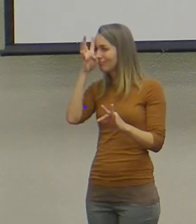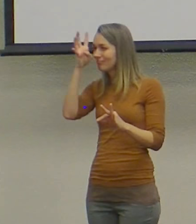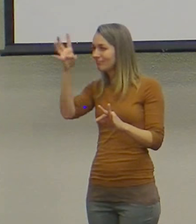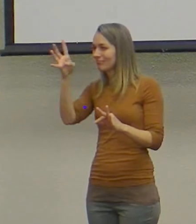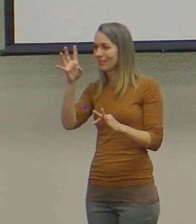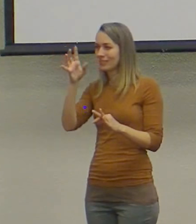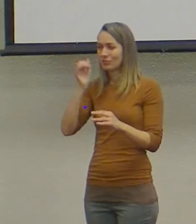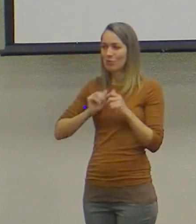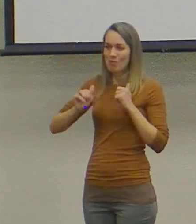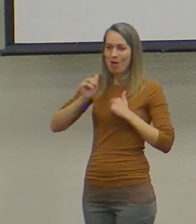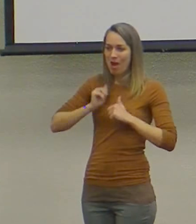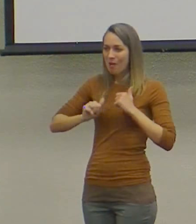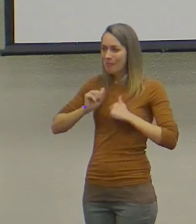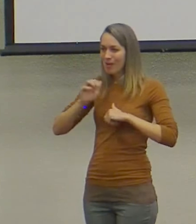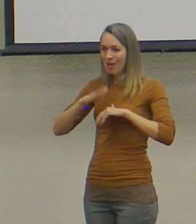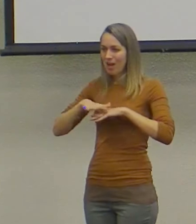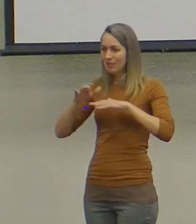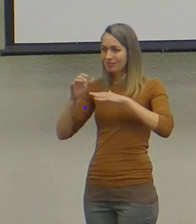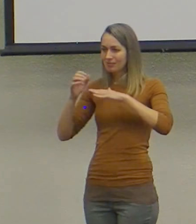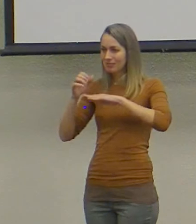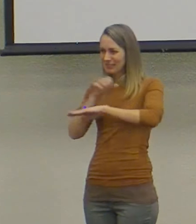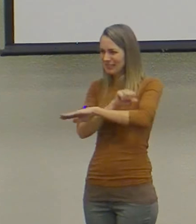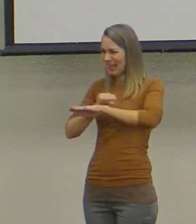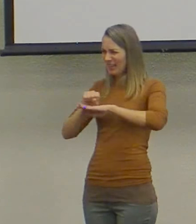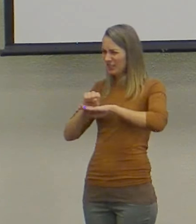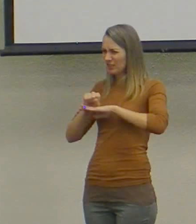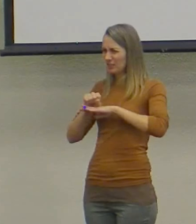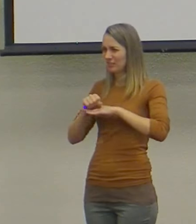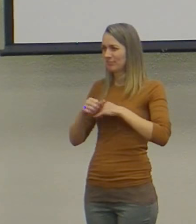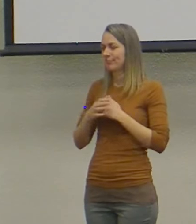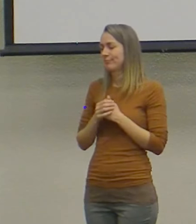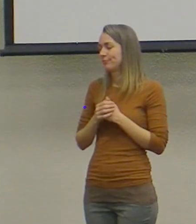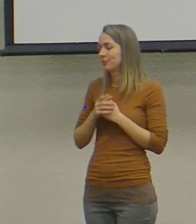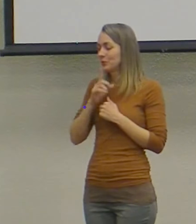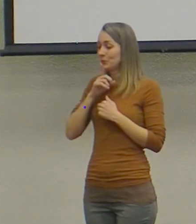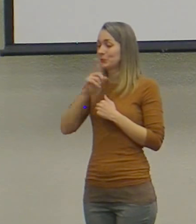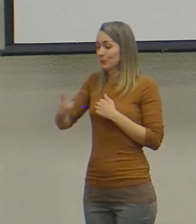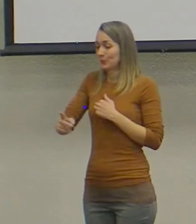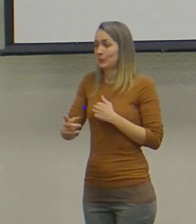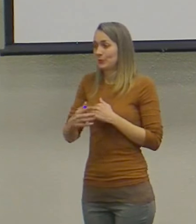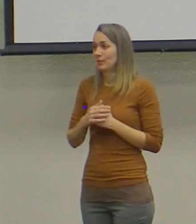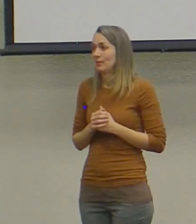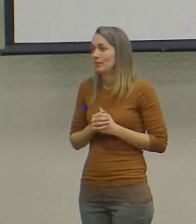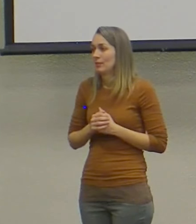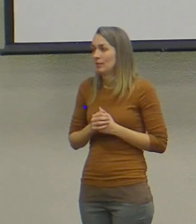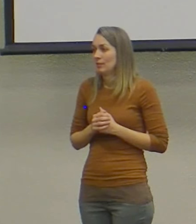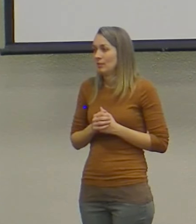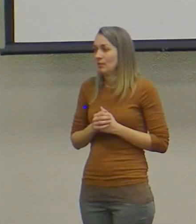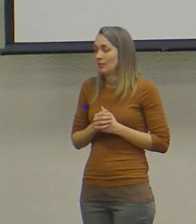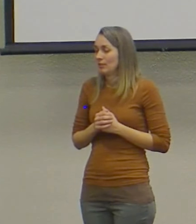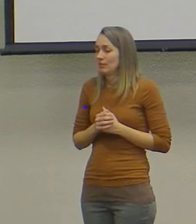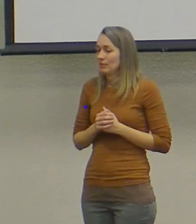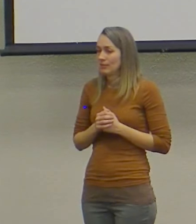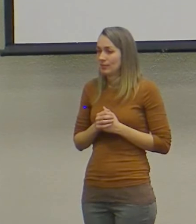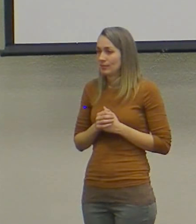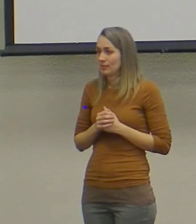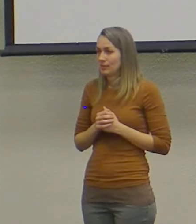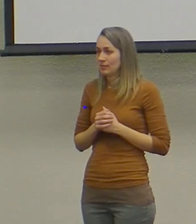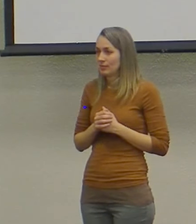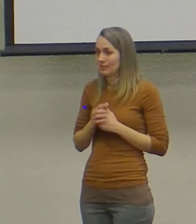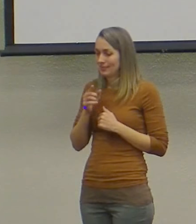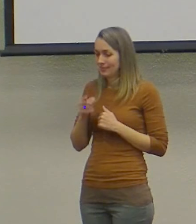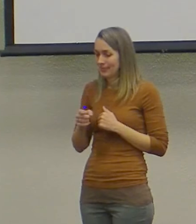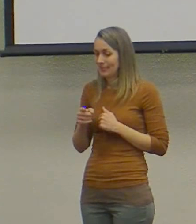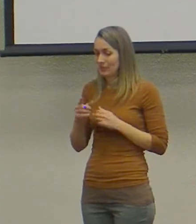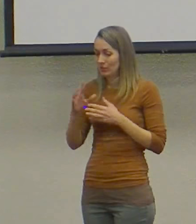that's played out on a Hollywood stage in order to be told like a fabrication. This is an